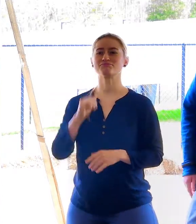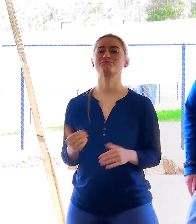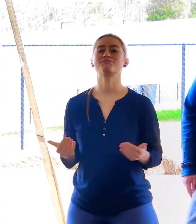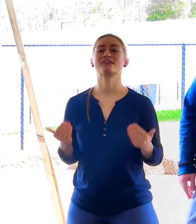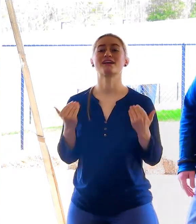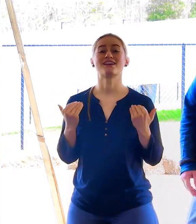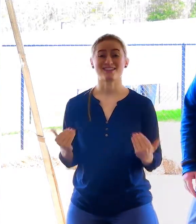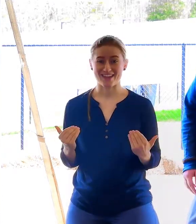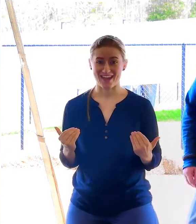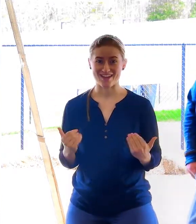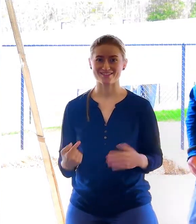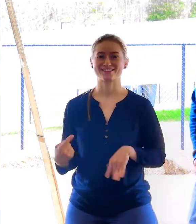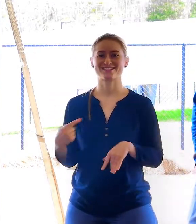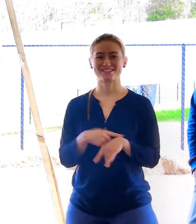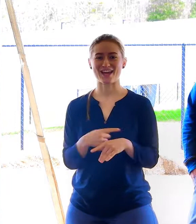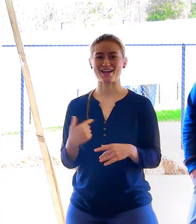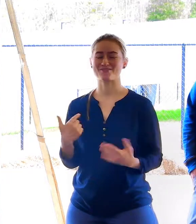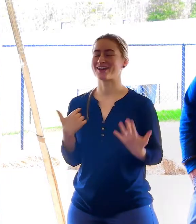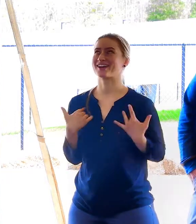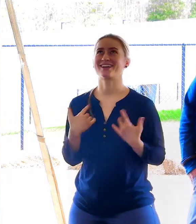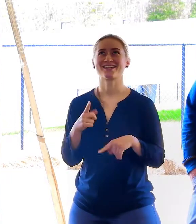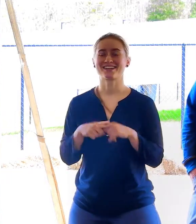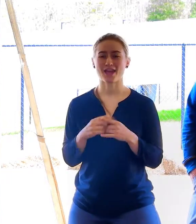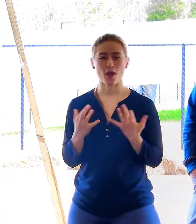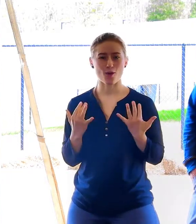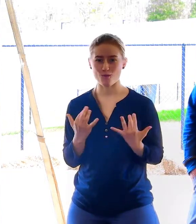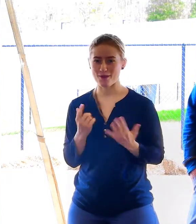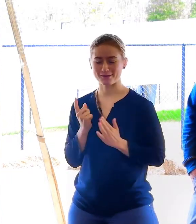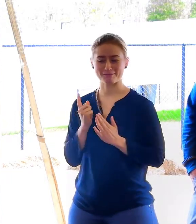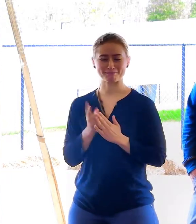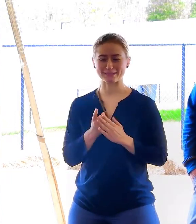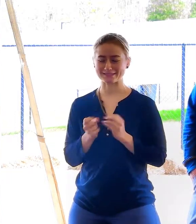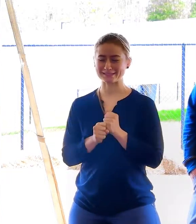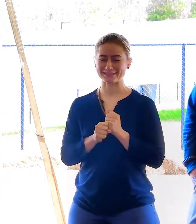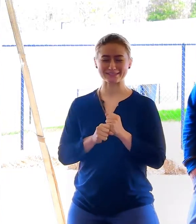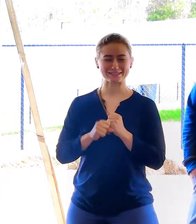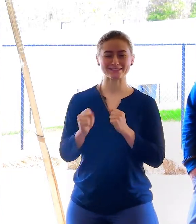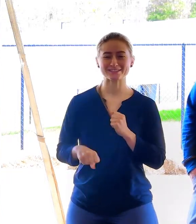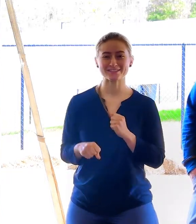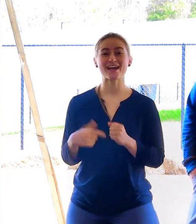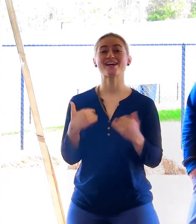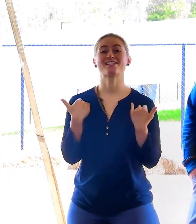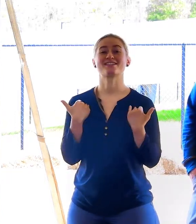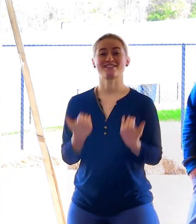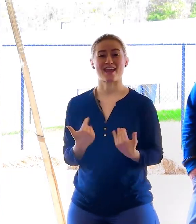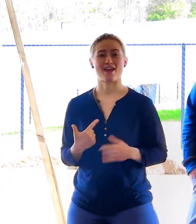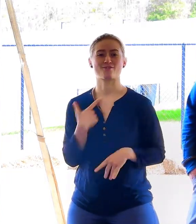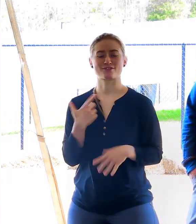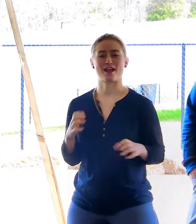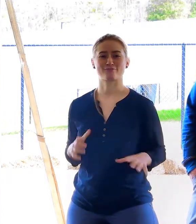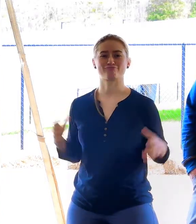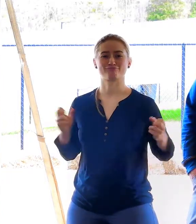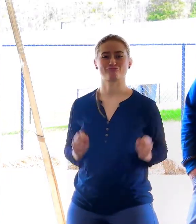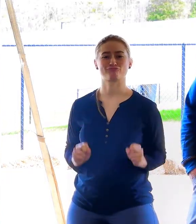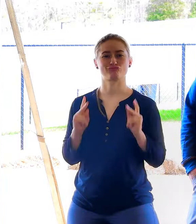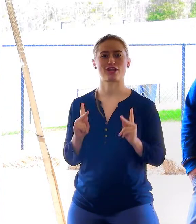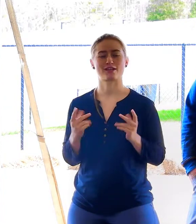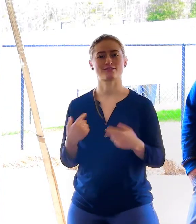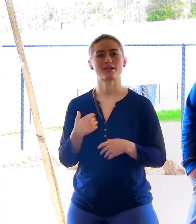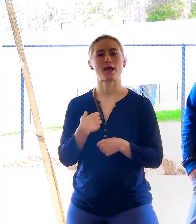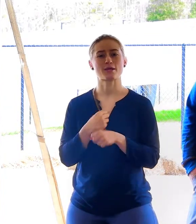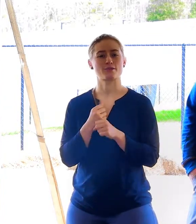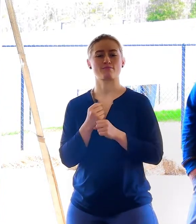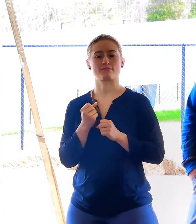Now is our time, and we cannot wait a minute longer. Now is our chance to make Howard County